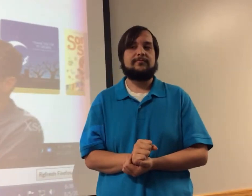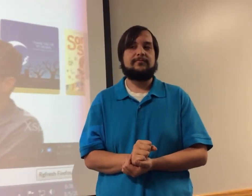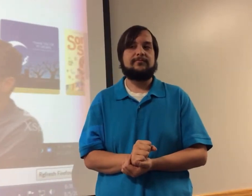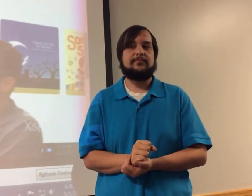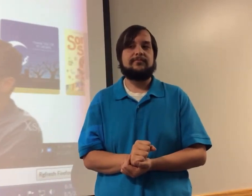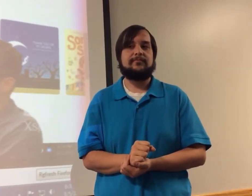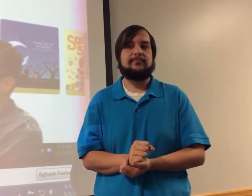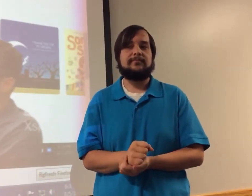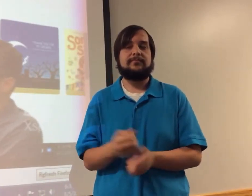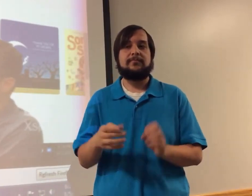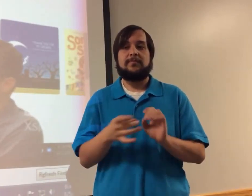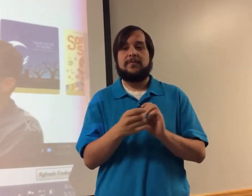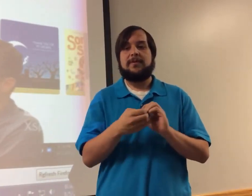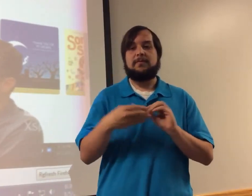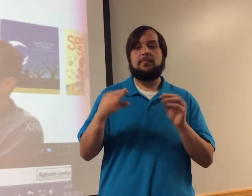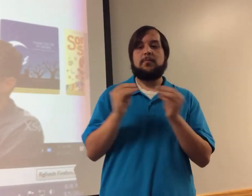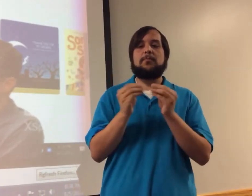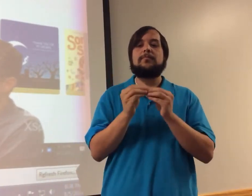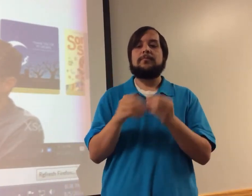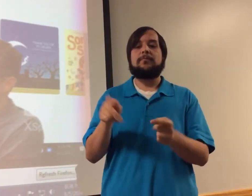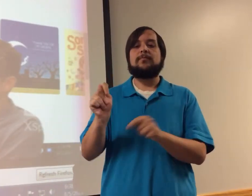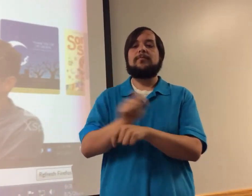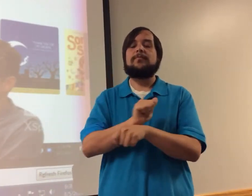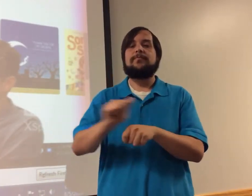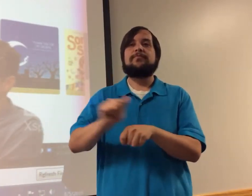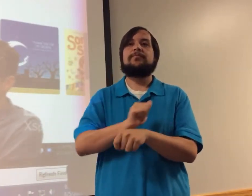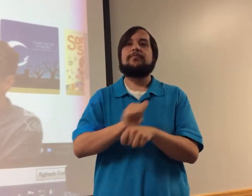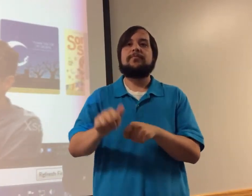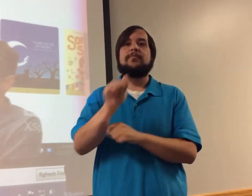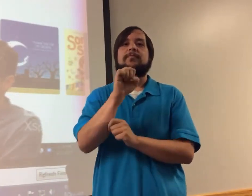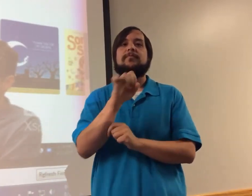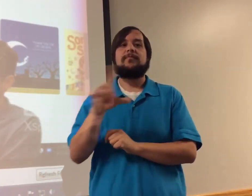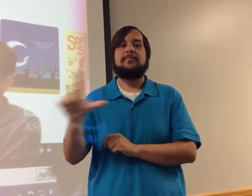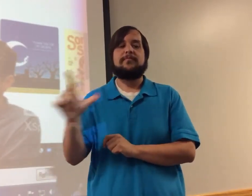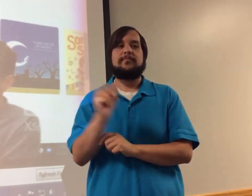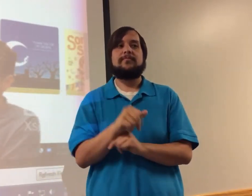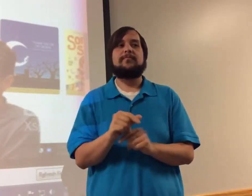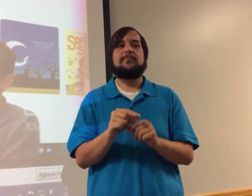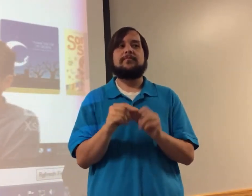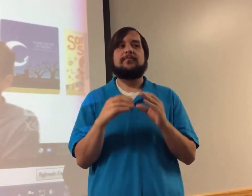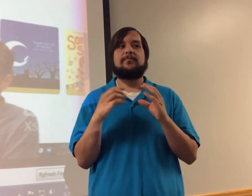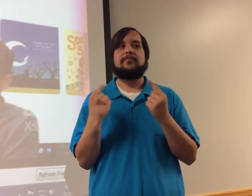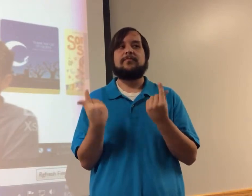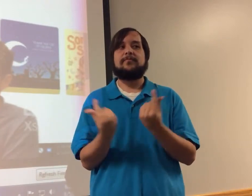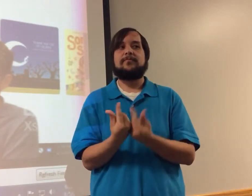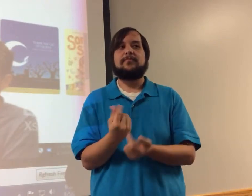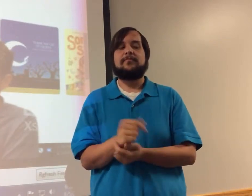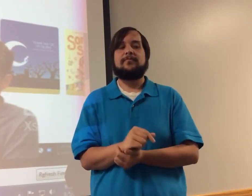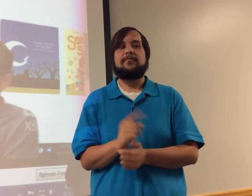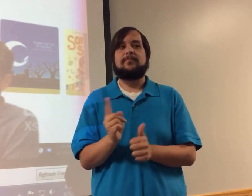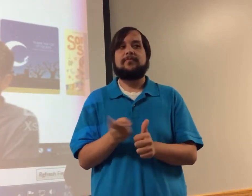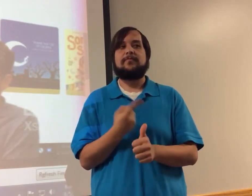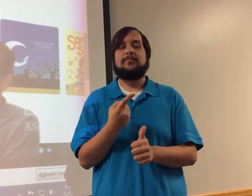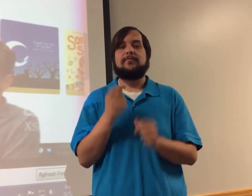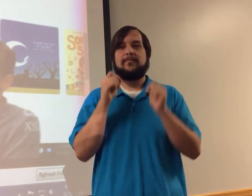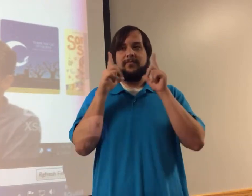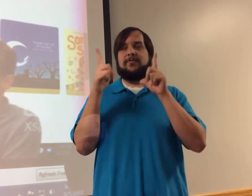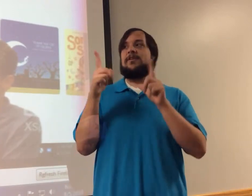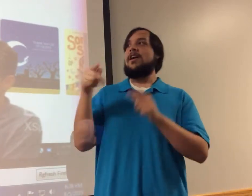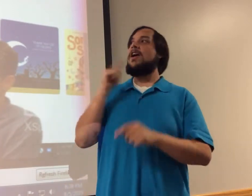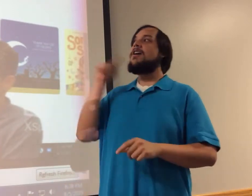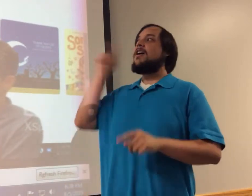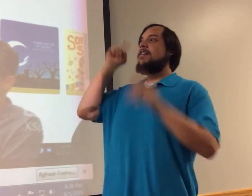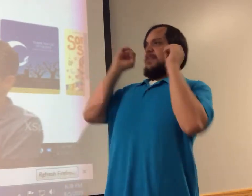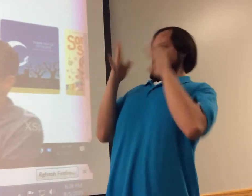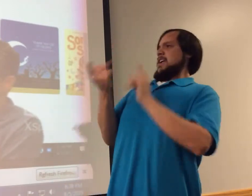and ASL. And we try to rotate them through because at first they'll have the parents will be a little bit shocked that they have a deaf teacher and they'll